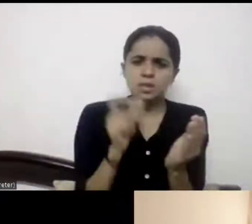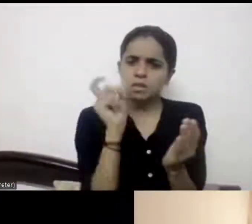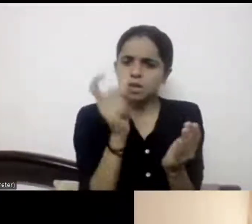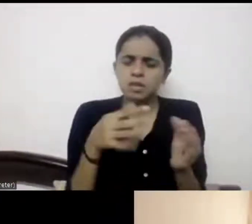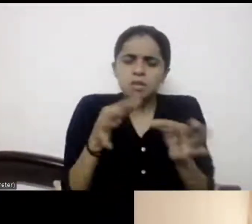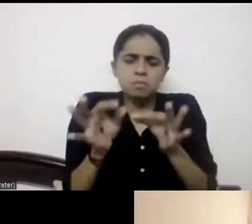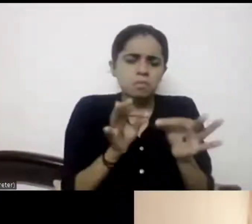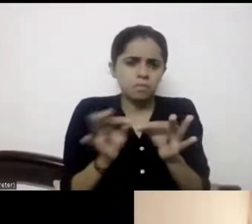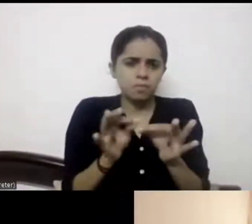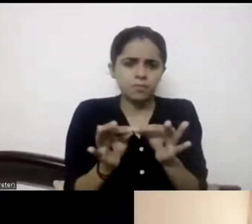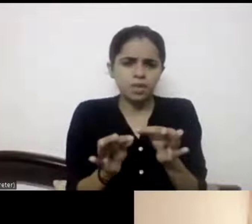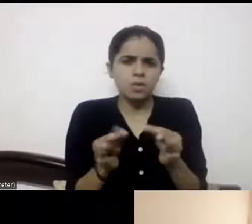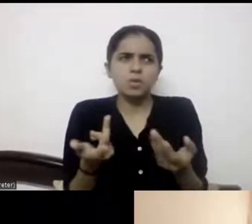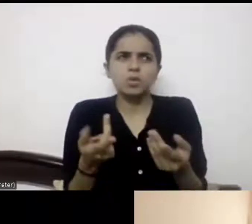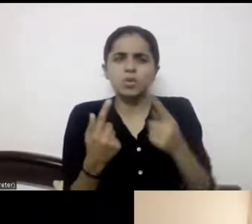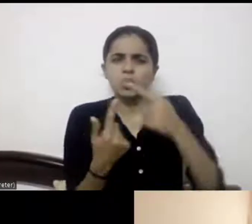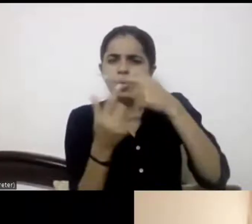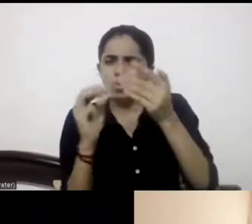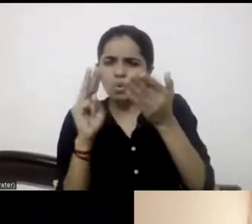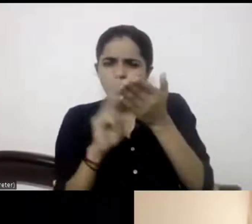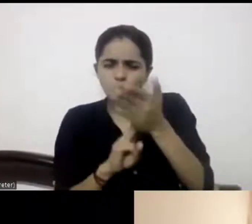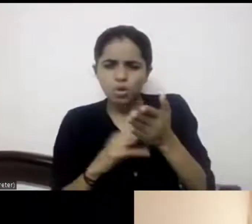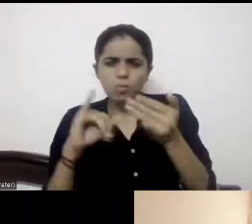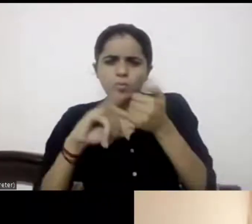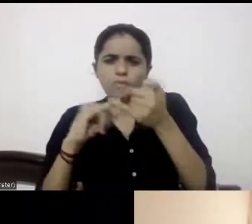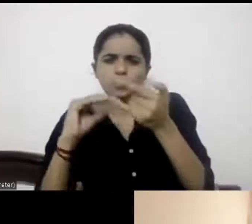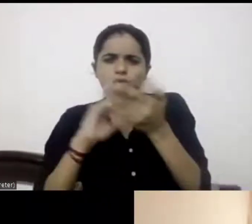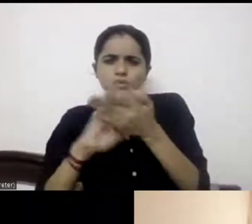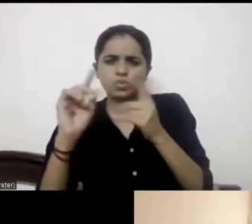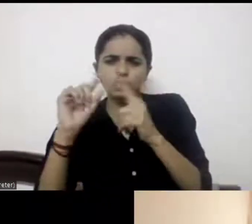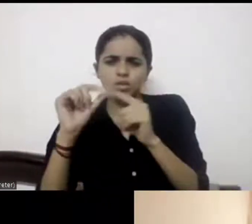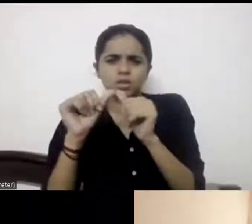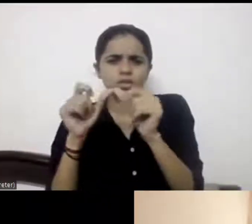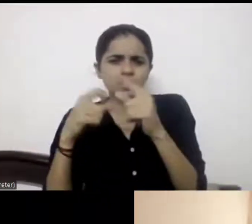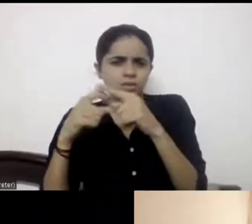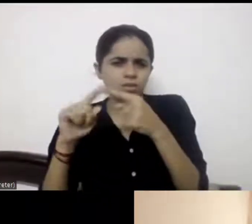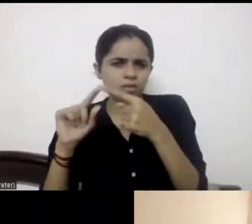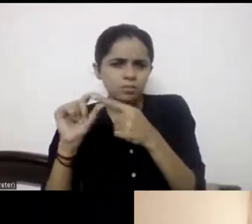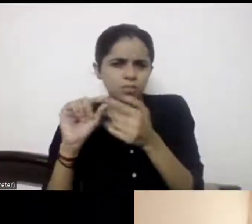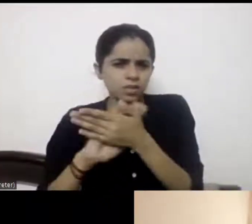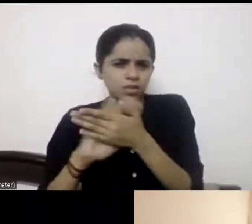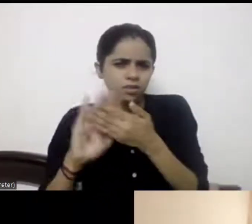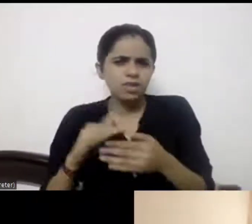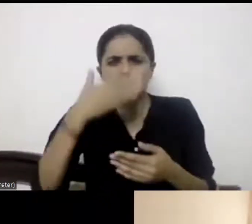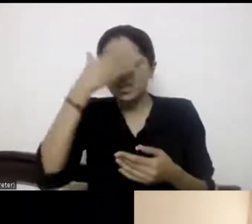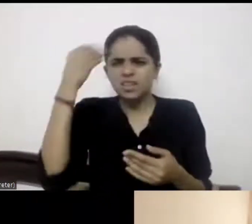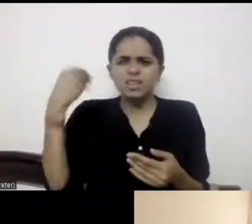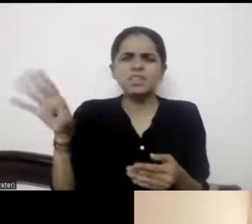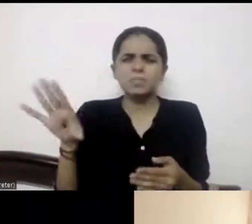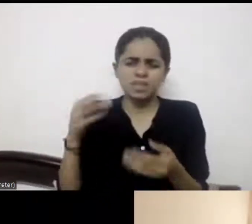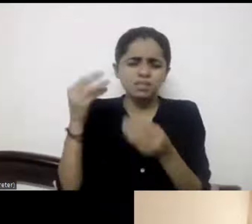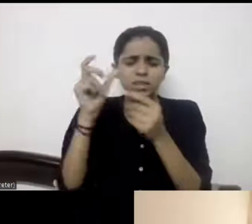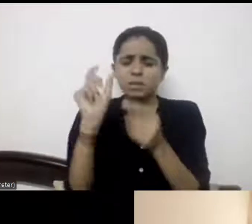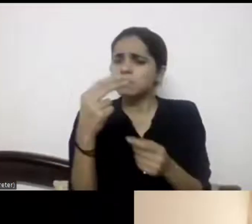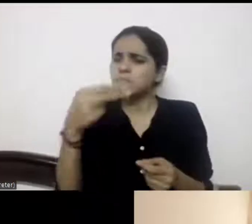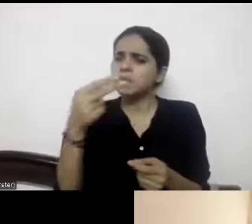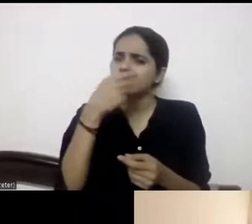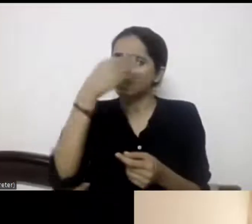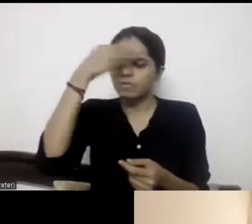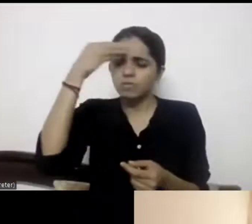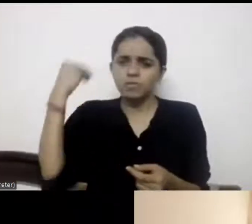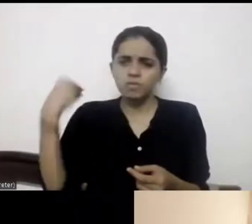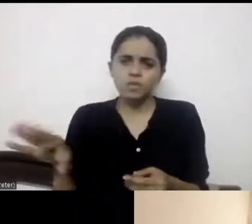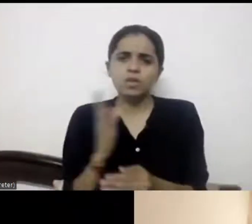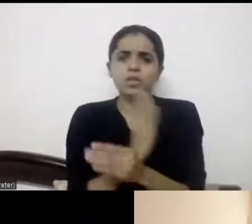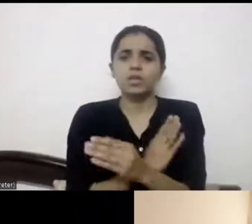Tom Shakespeare. I'm not remembering it right. A second, let's forget about Tom Shakespeare. Ha. Let's